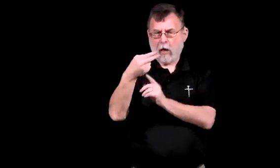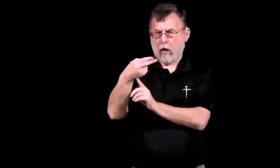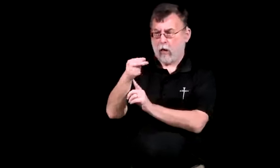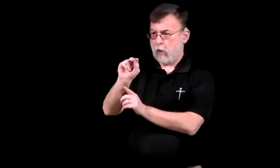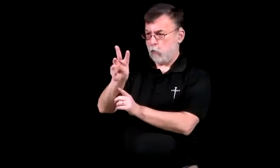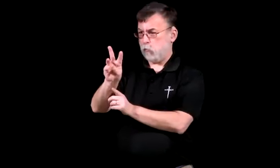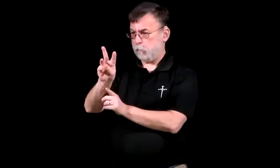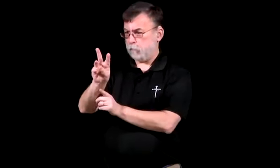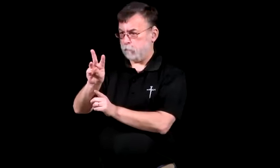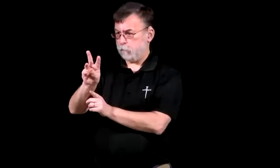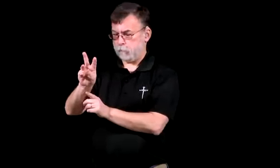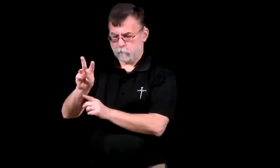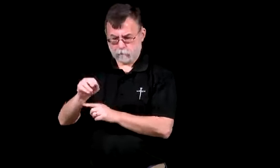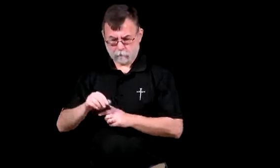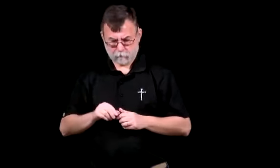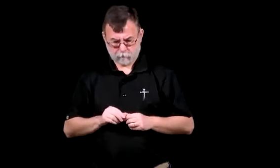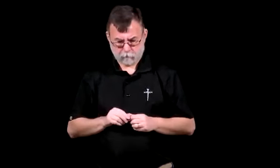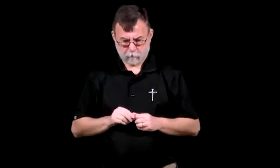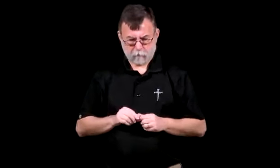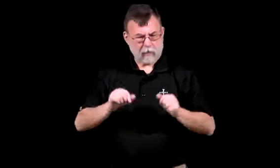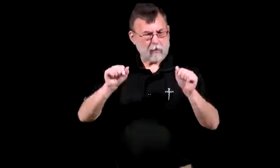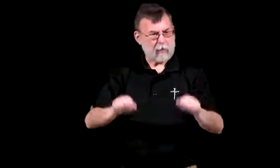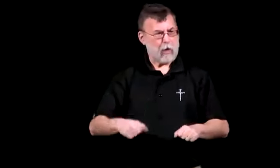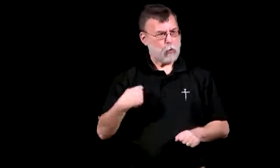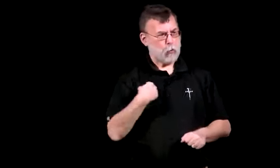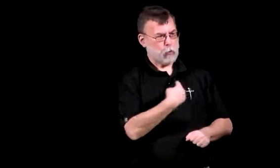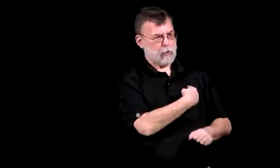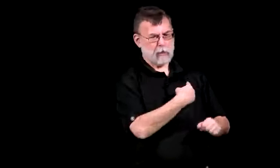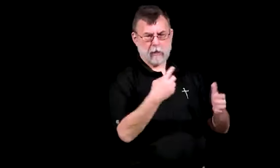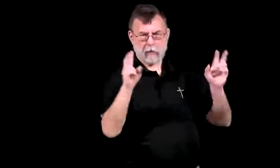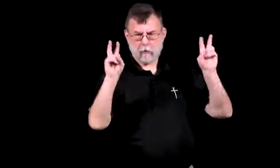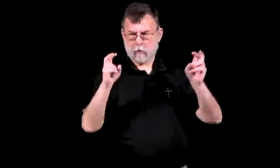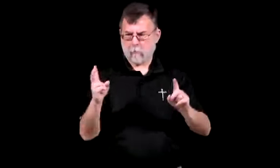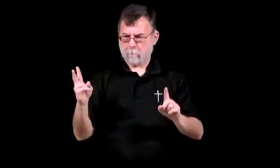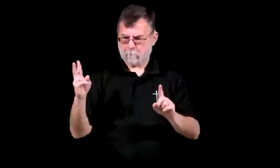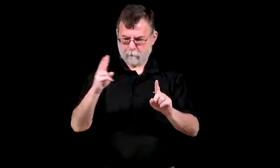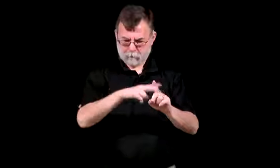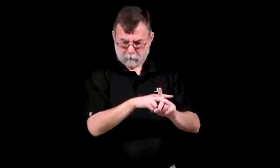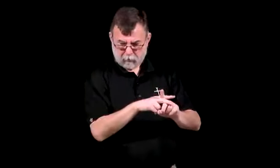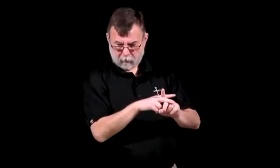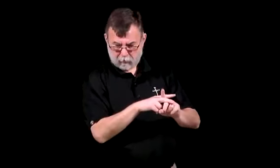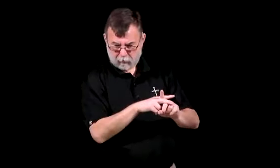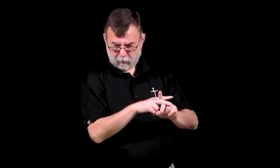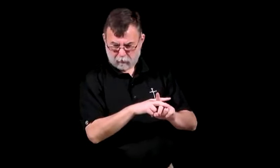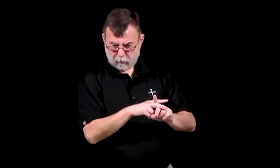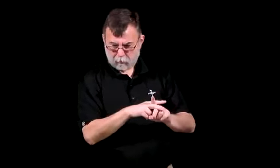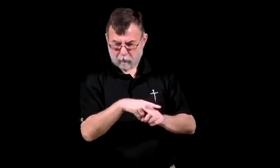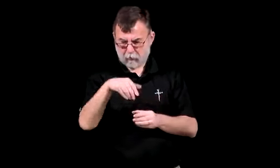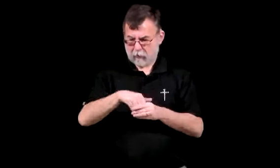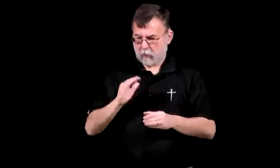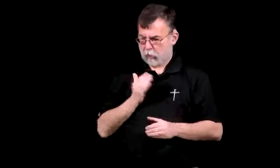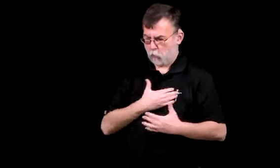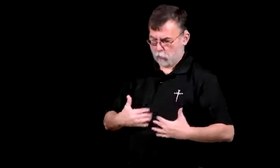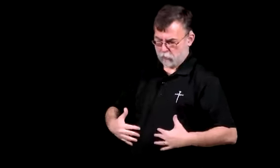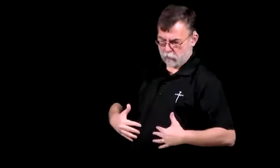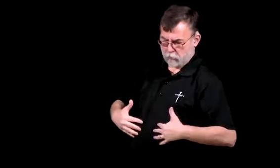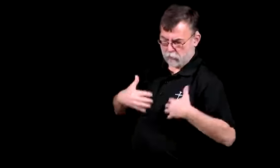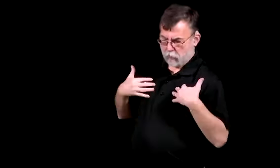So my next question for you is, how can we apply these verses in our